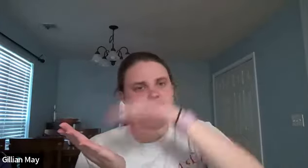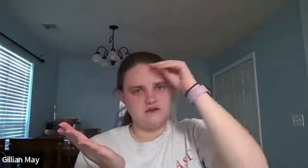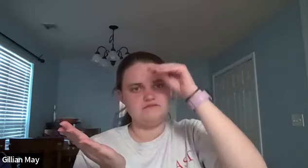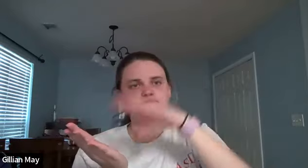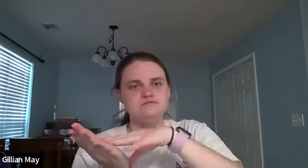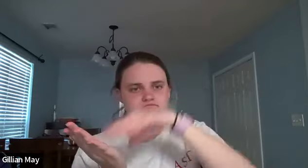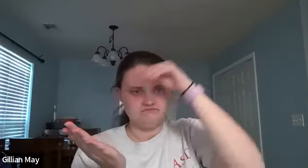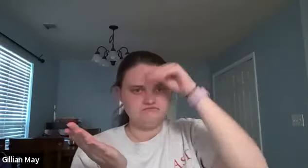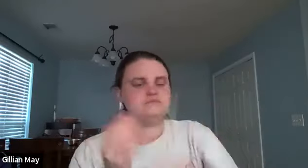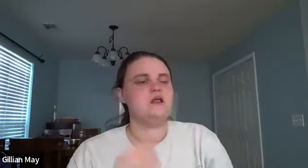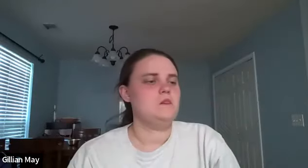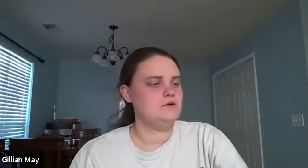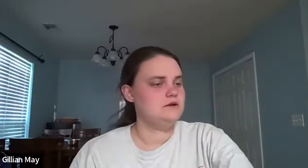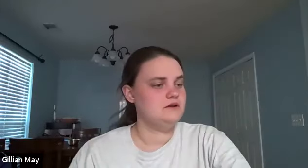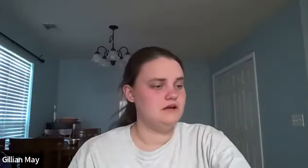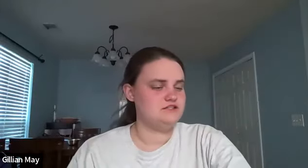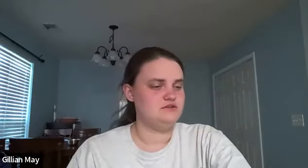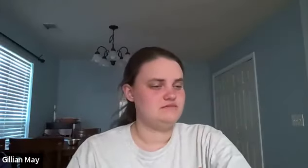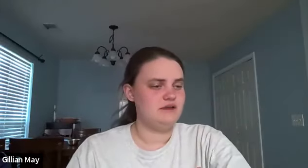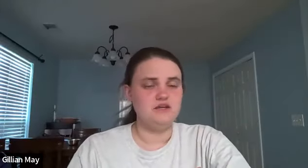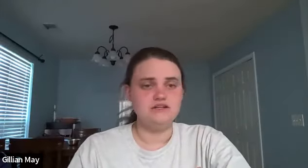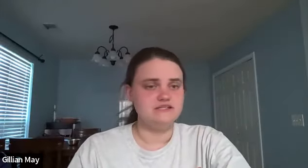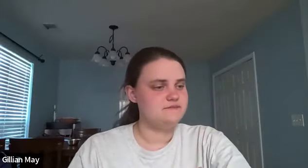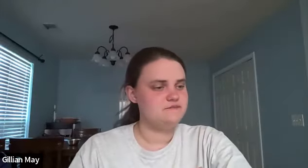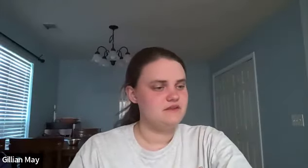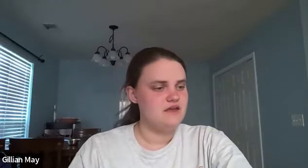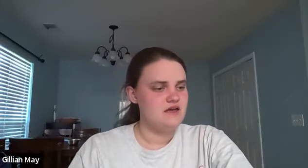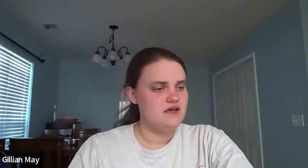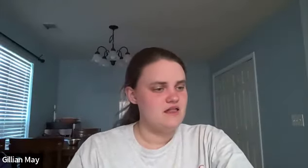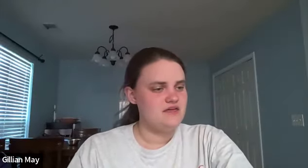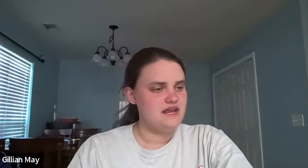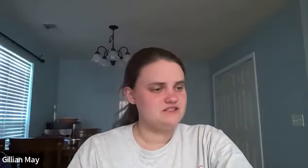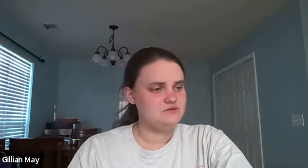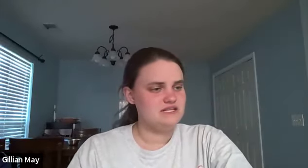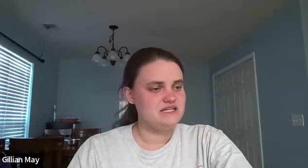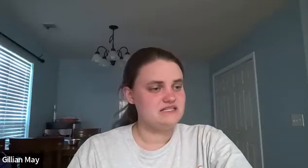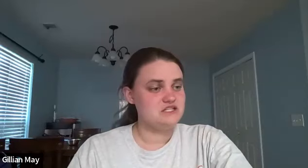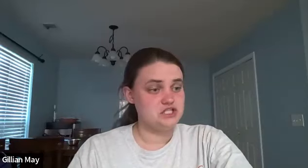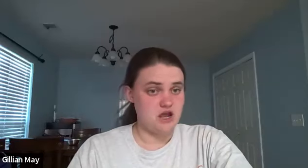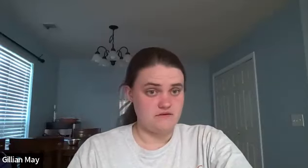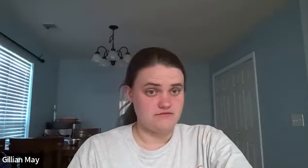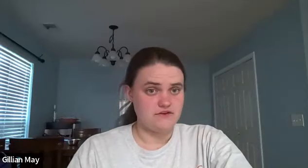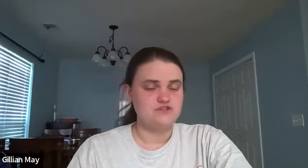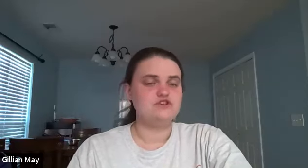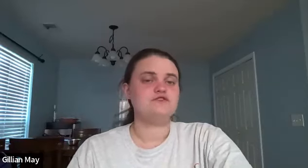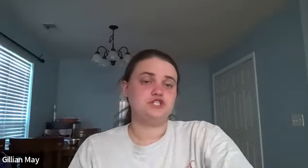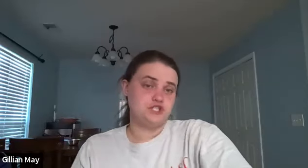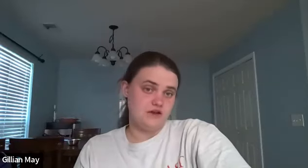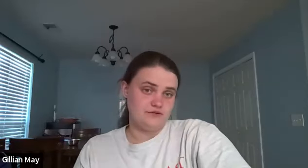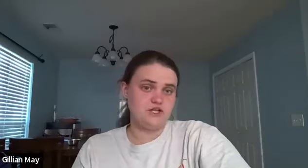think of. Learn, student. My goodness. The next one is chef. So for chef, what you're going to